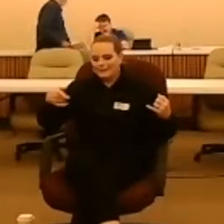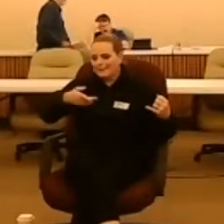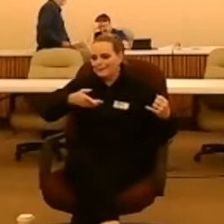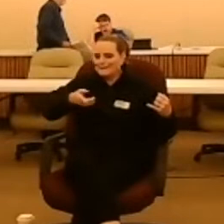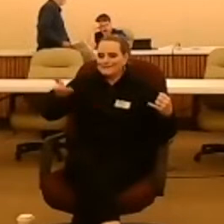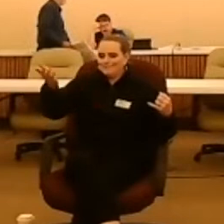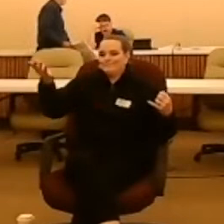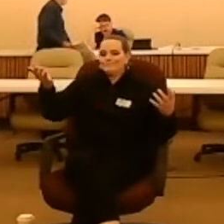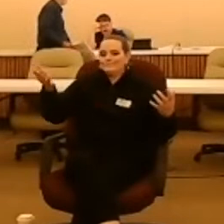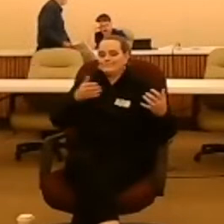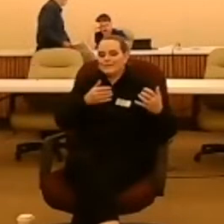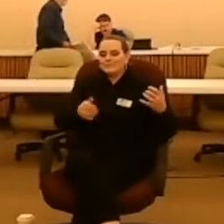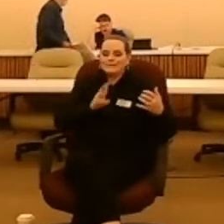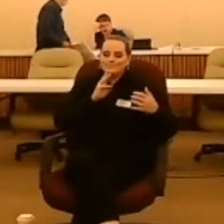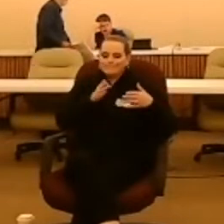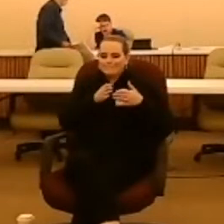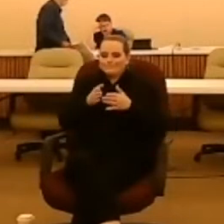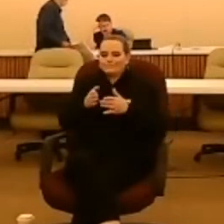like a creek.